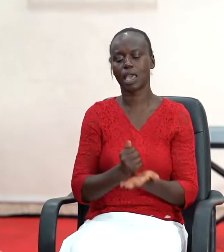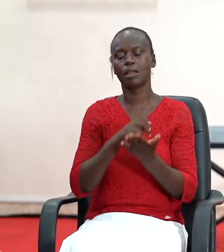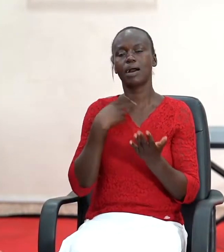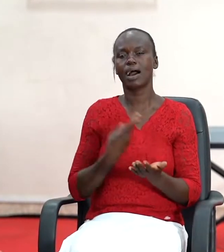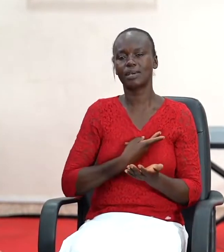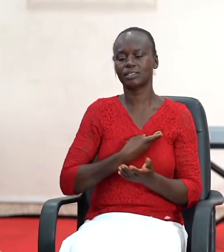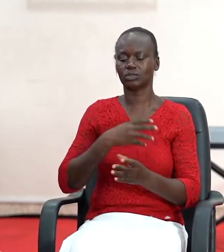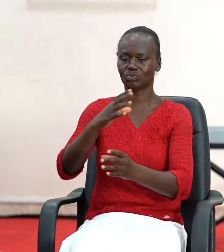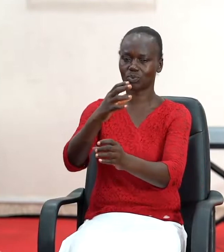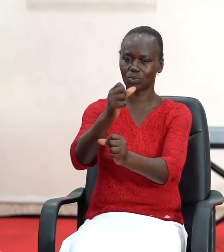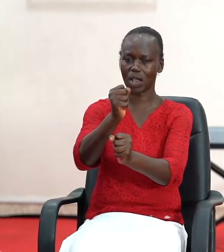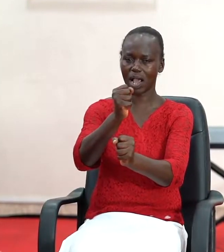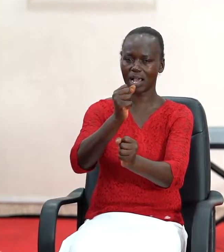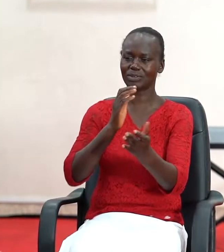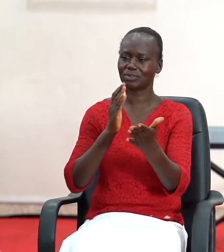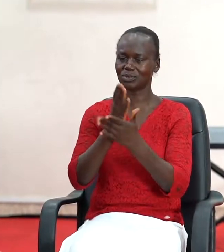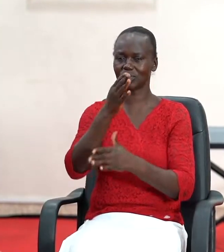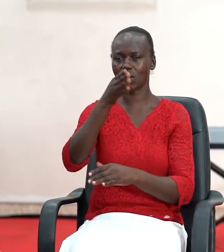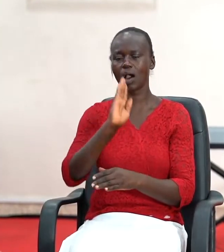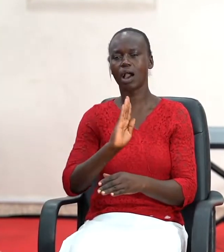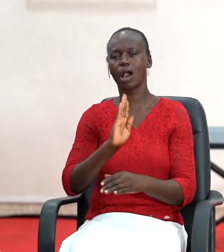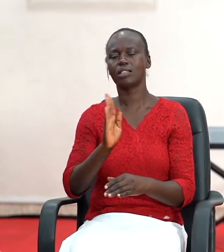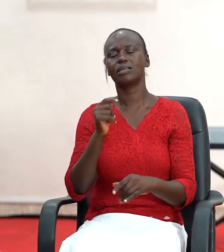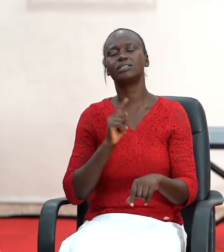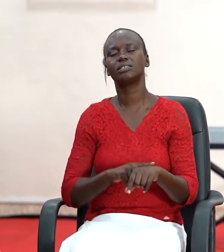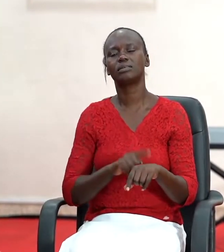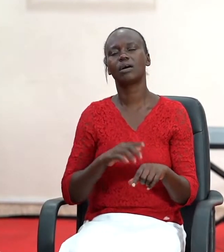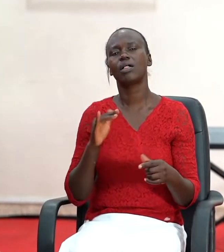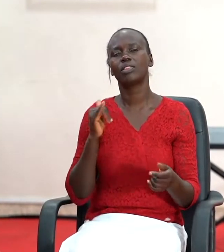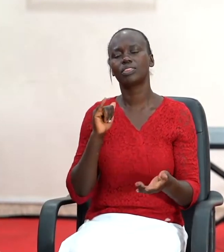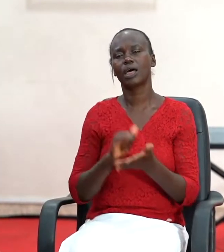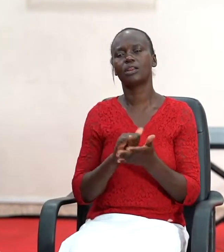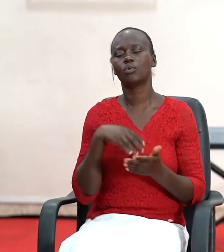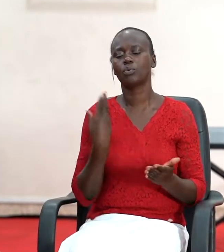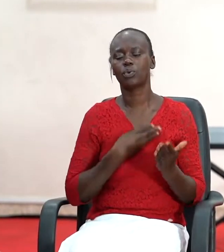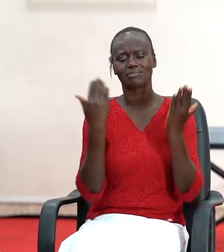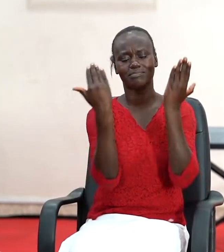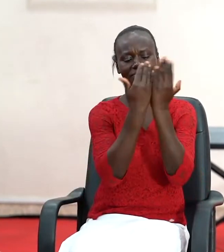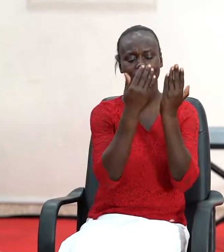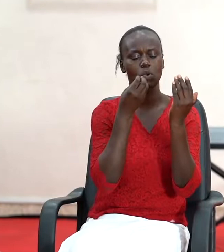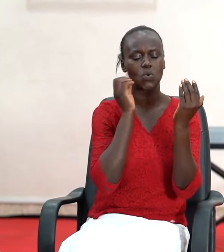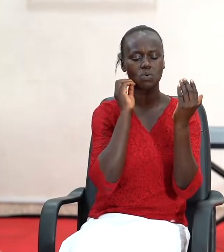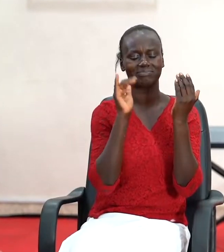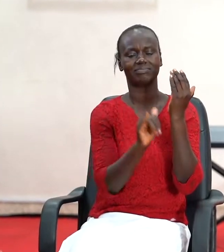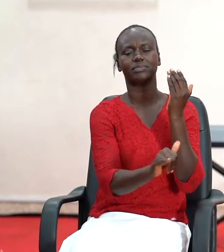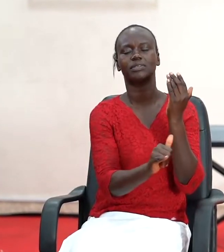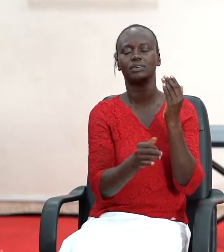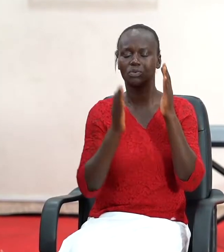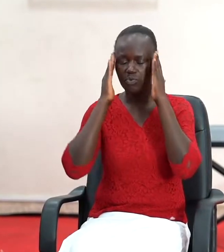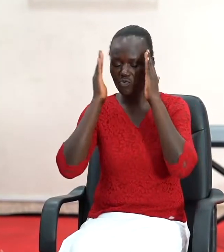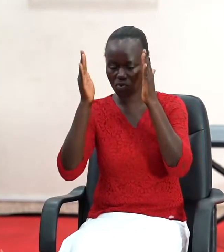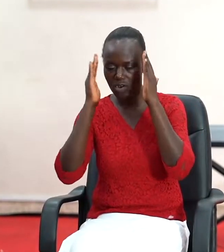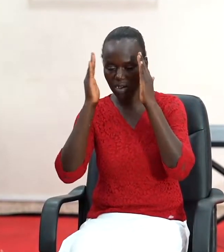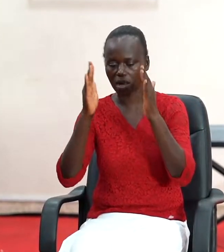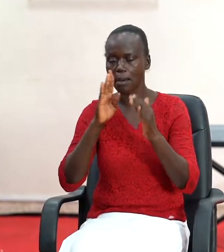uphold truthfulness, O God. Even at this time that we are locked in our homes, that we will focus on being